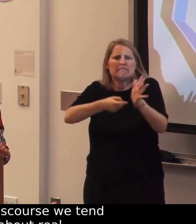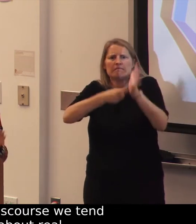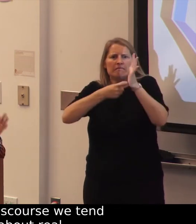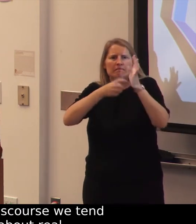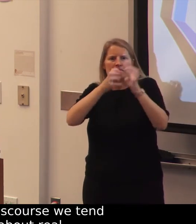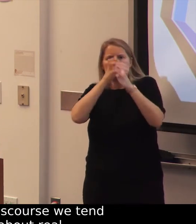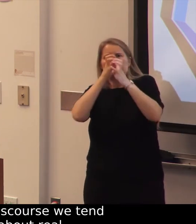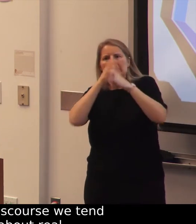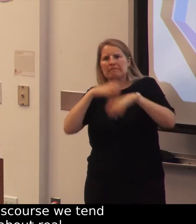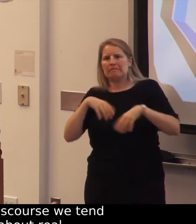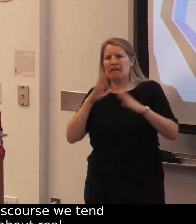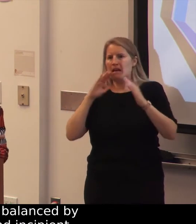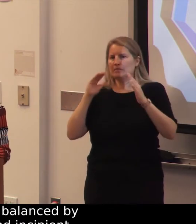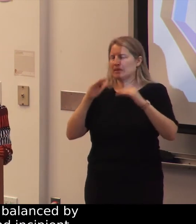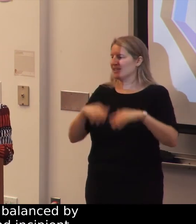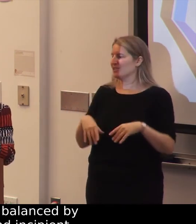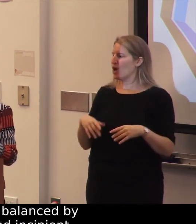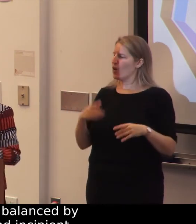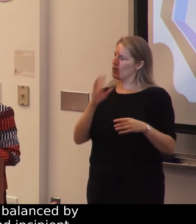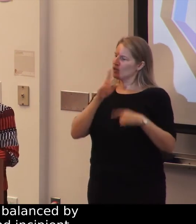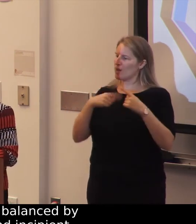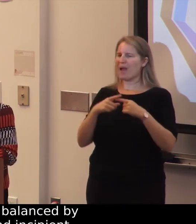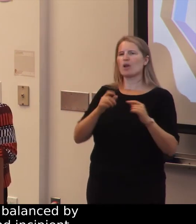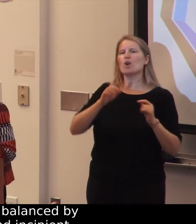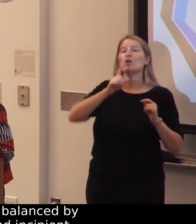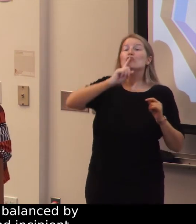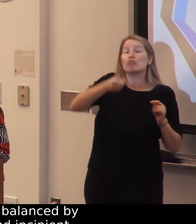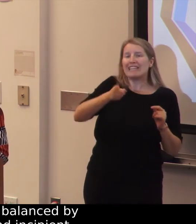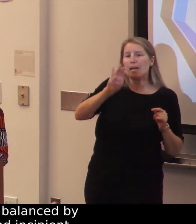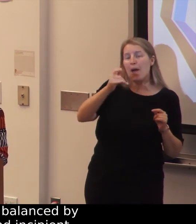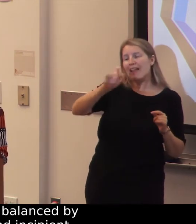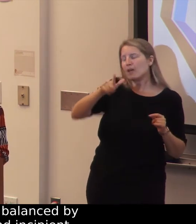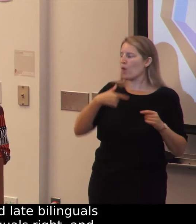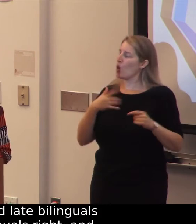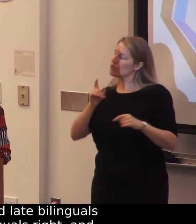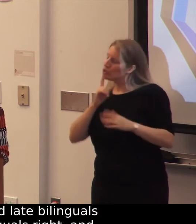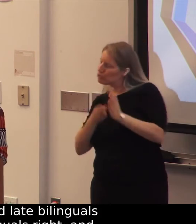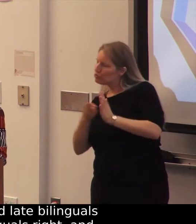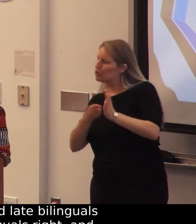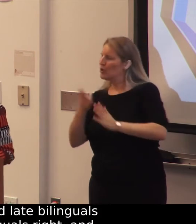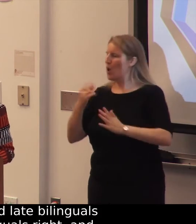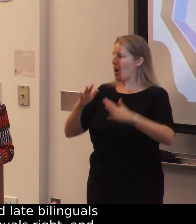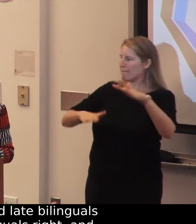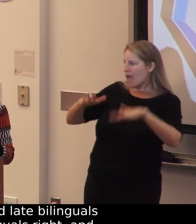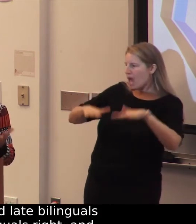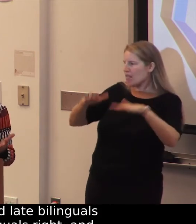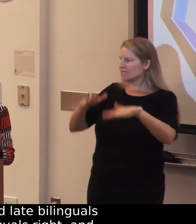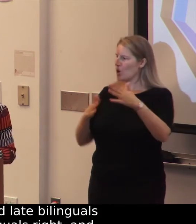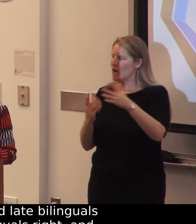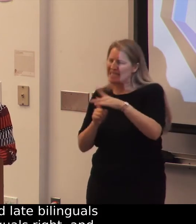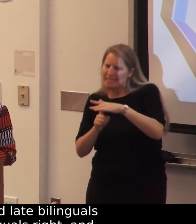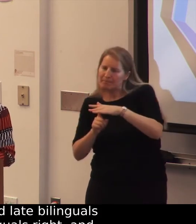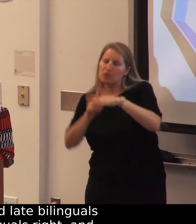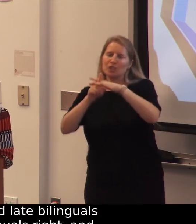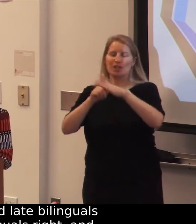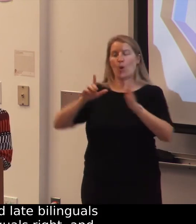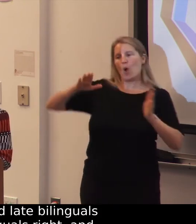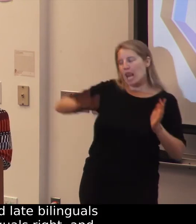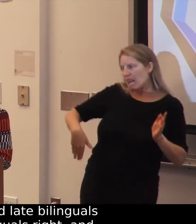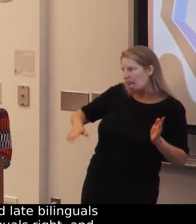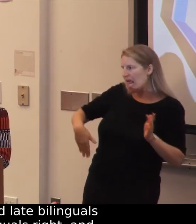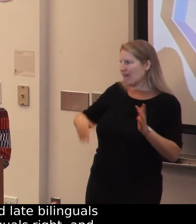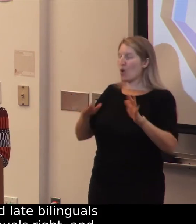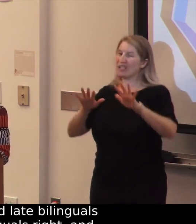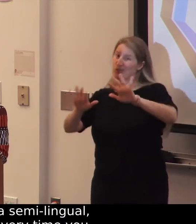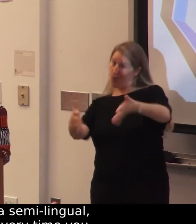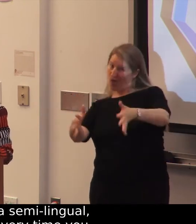we tend to talk about real bilinguals and true bilinguals and balanced bilinguals and incipient bilinguals and emerging bilinguals and early bilinguals and late bilinguals and semilinguals, right?